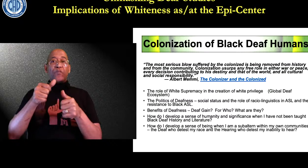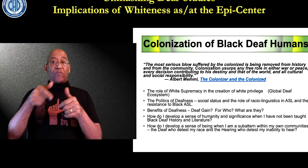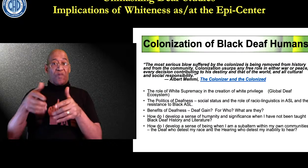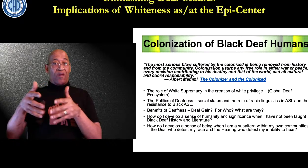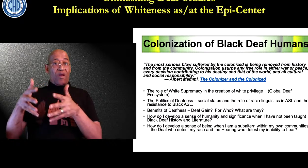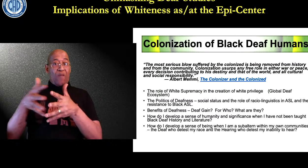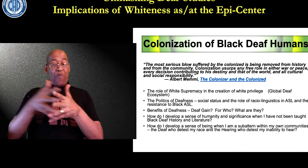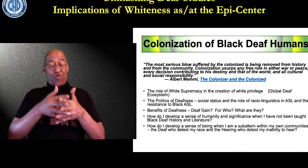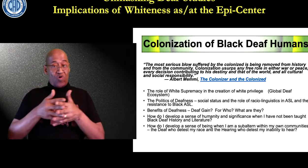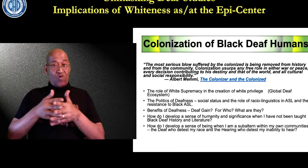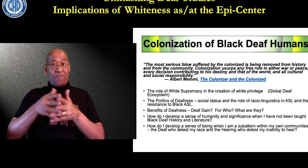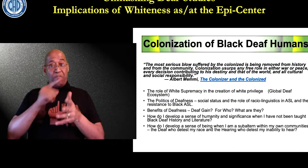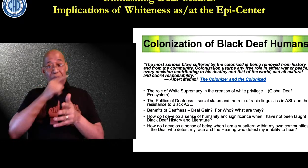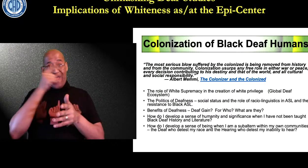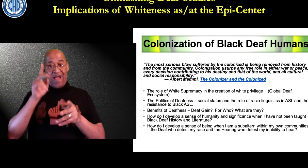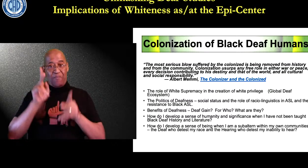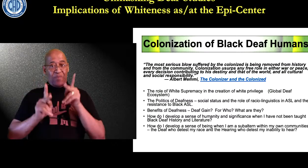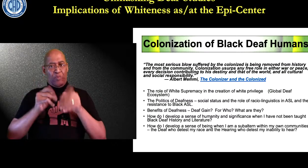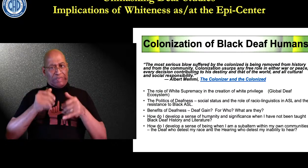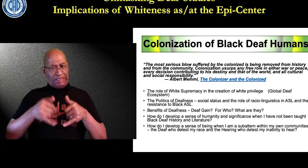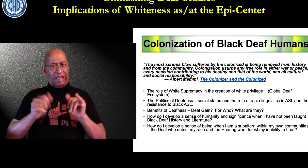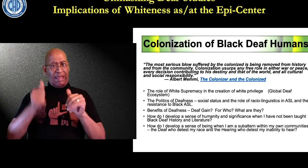They were living in slavery.